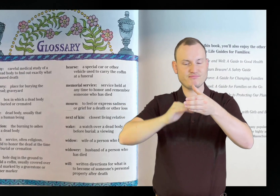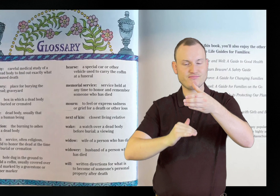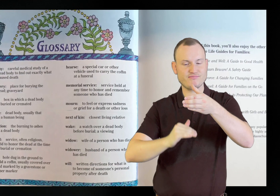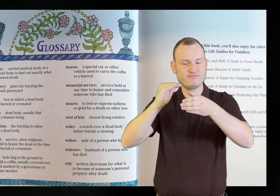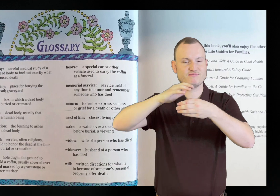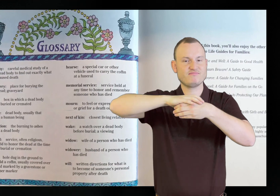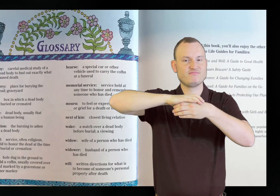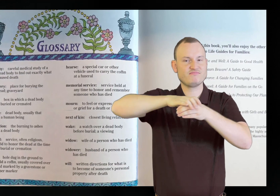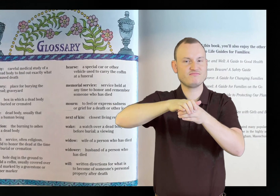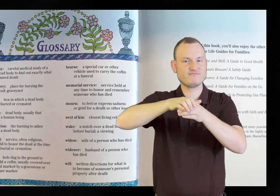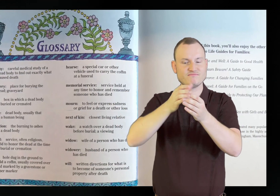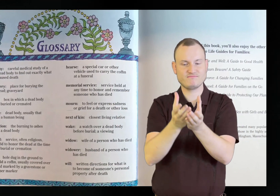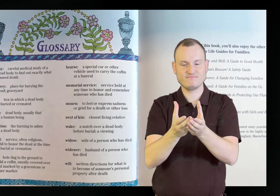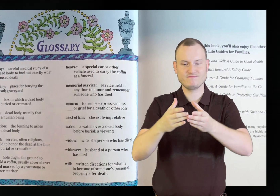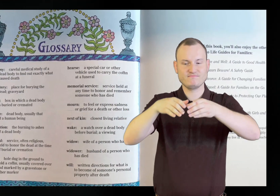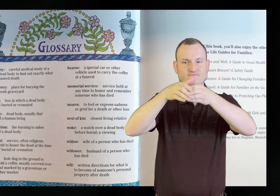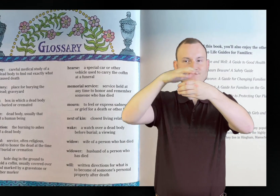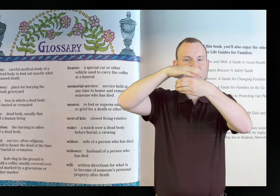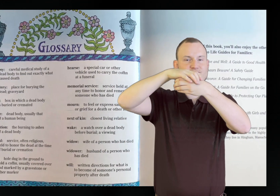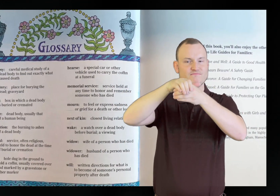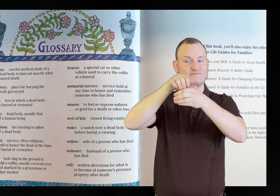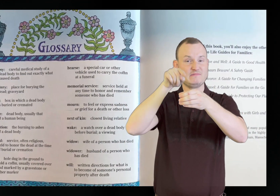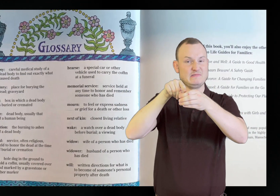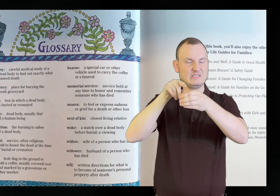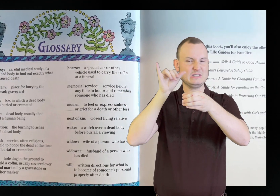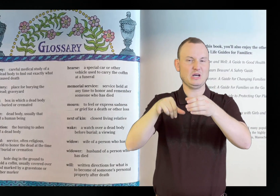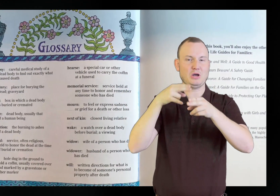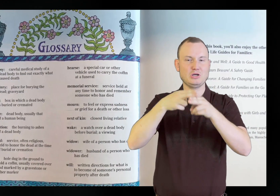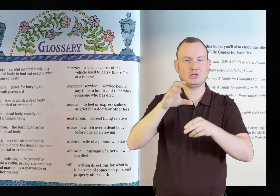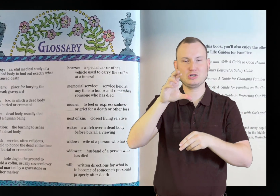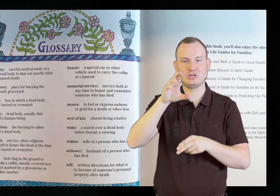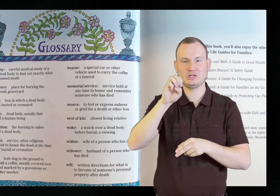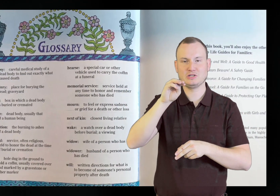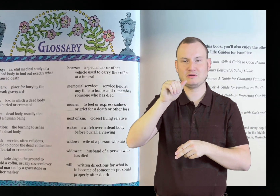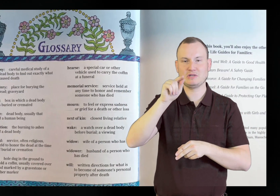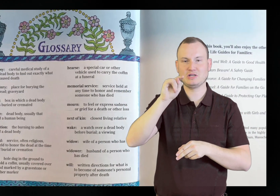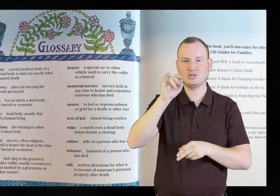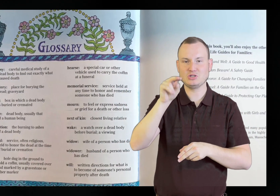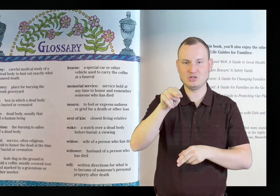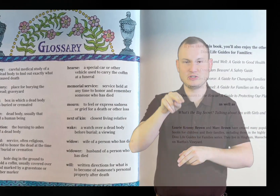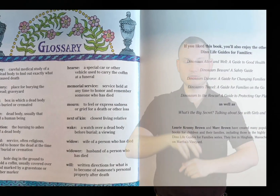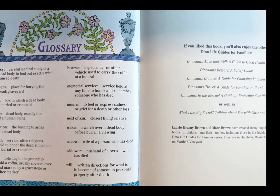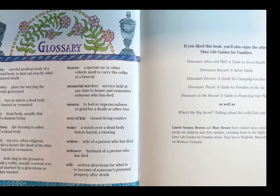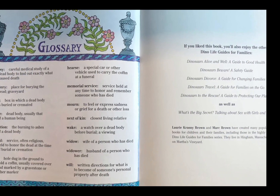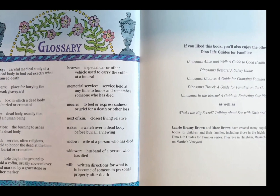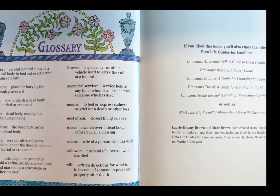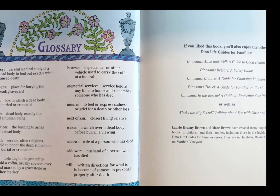body.